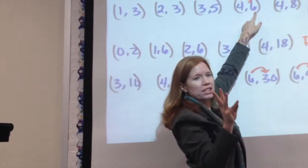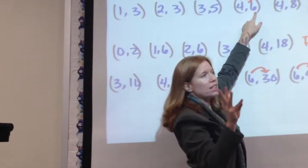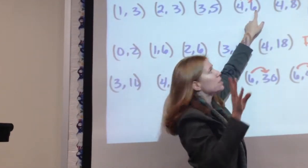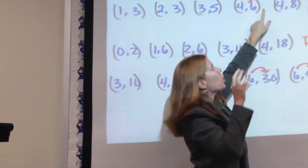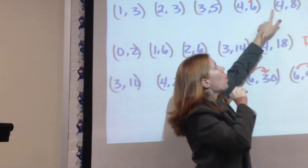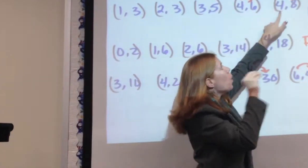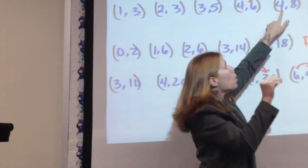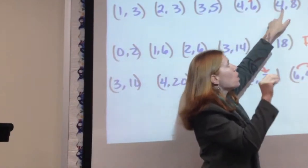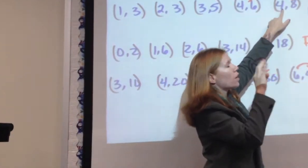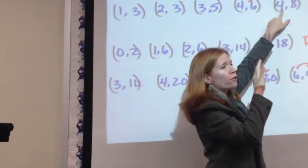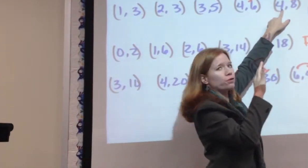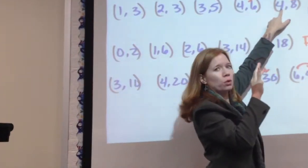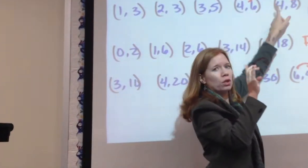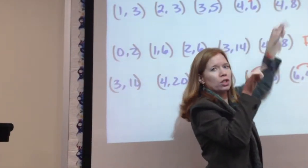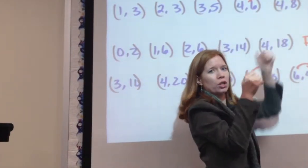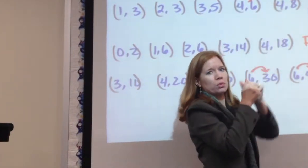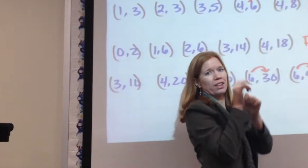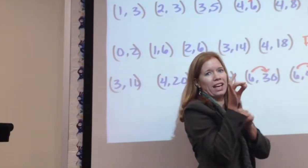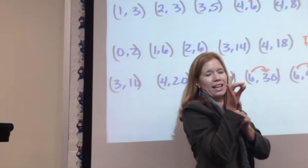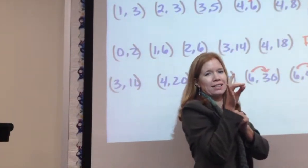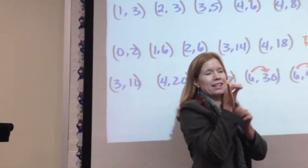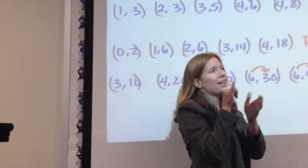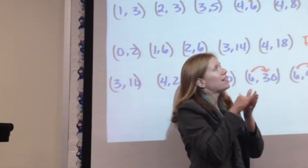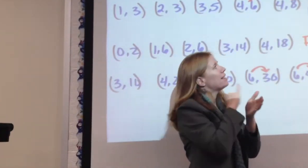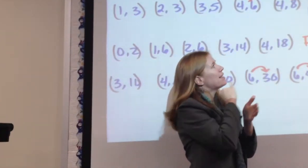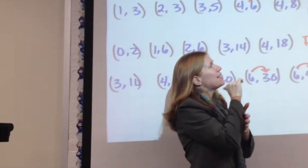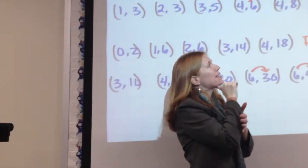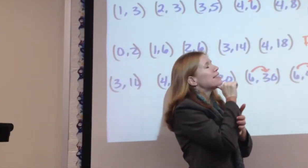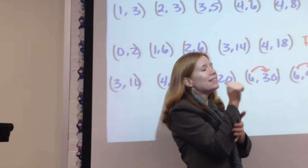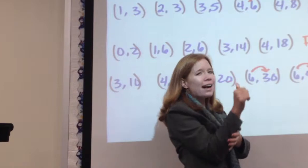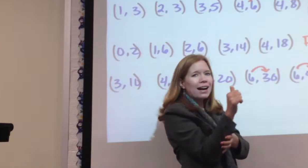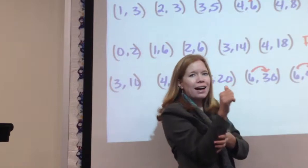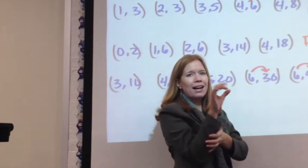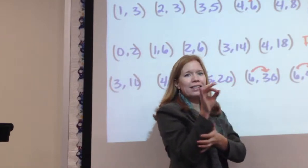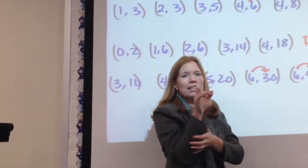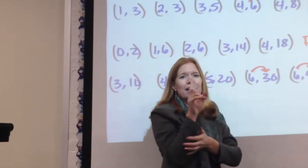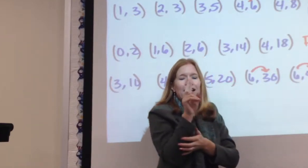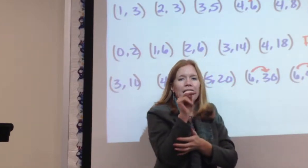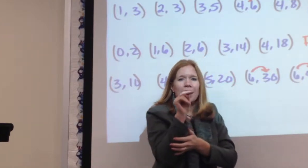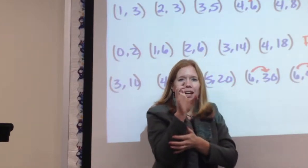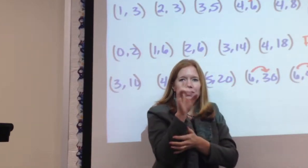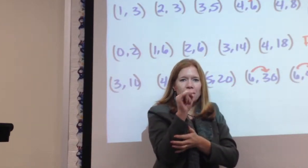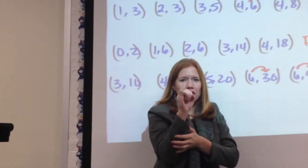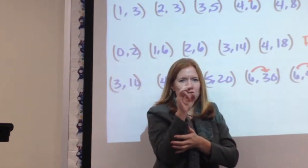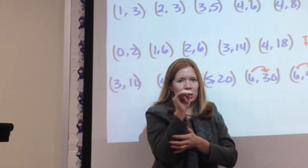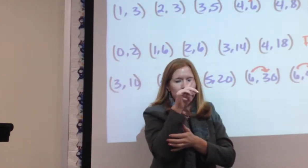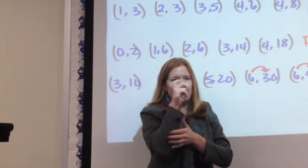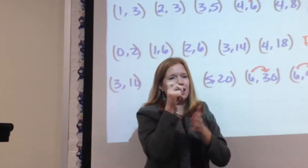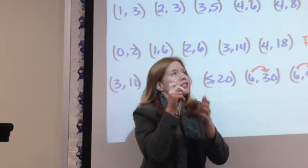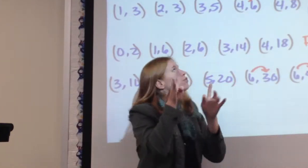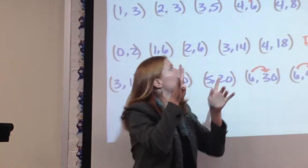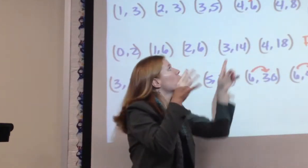6, or 4 goes with 8. This is not a function because